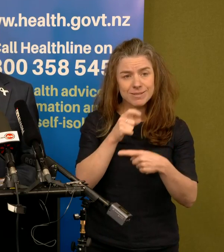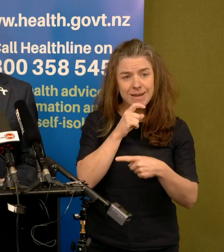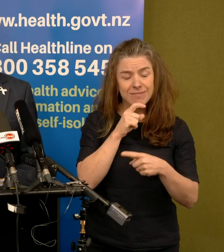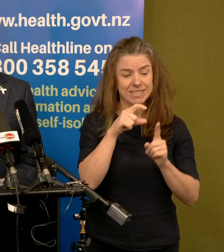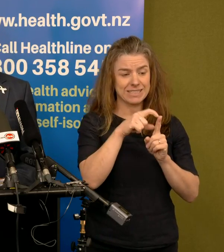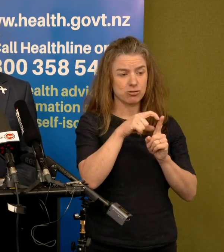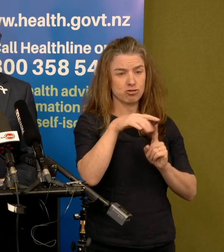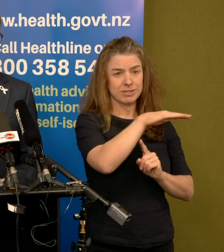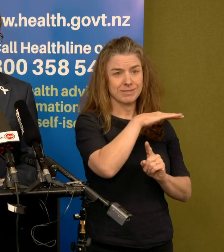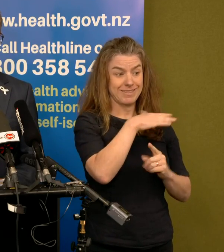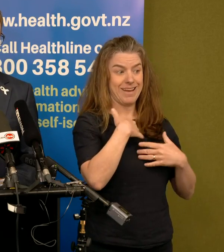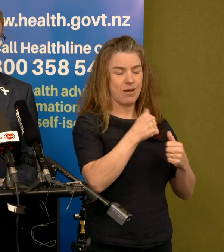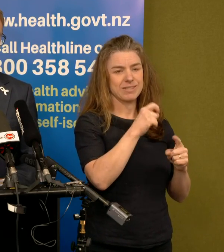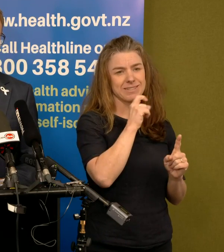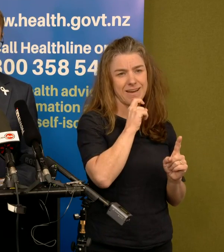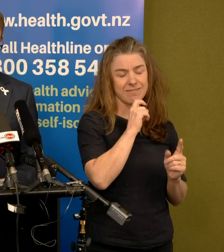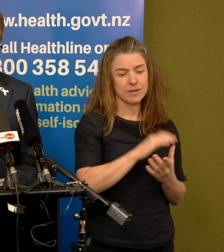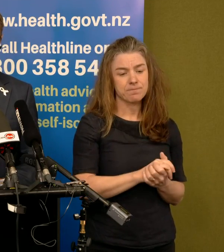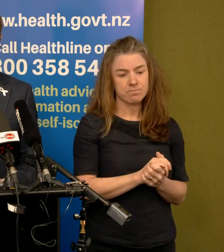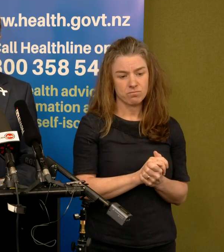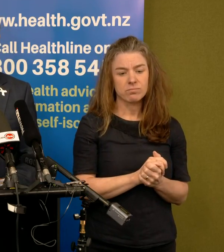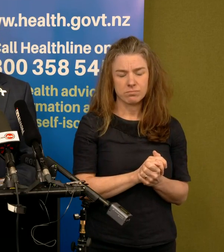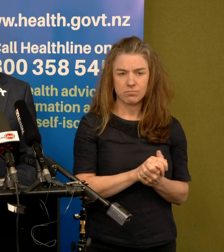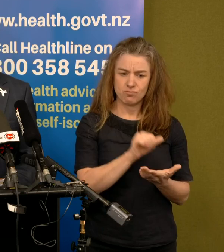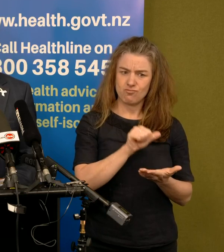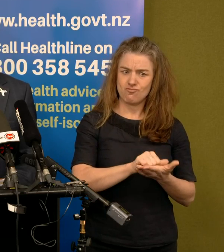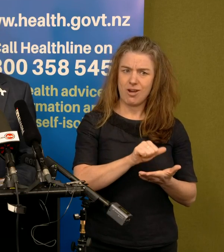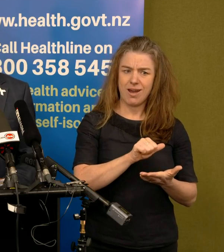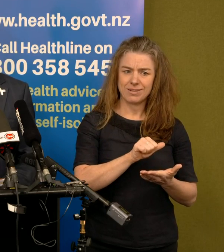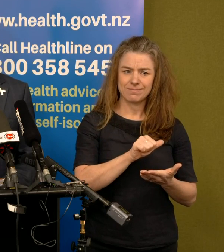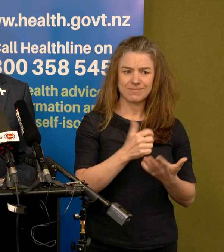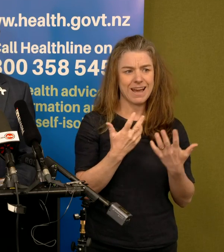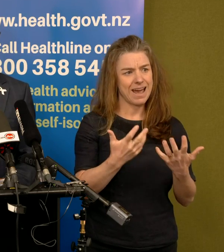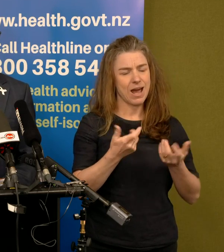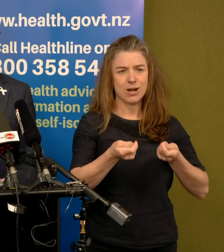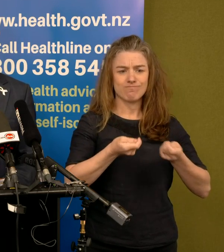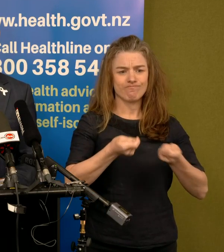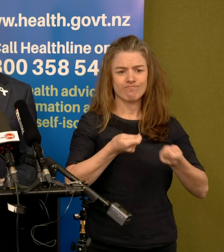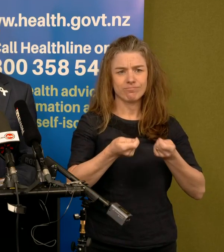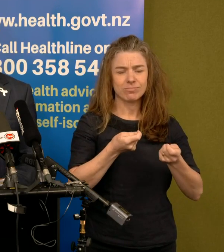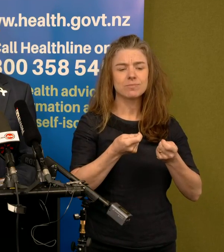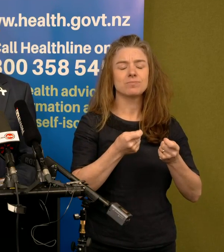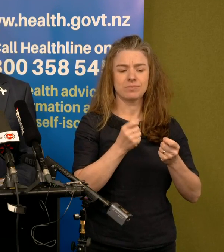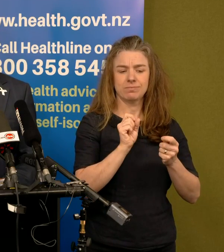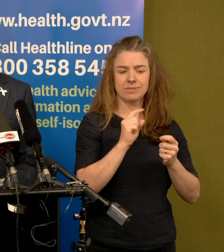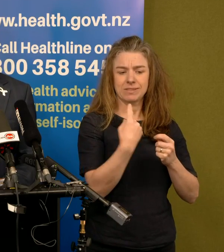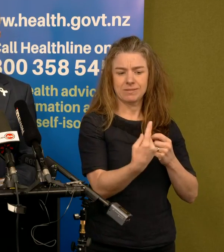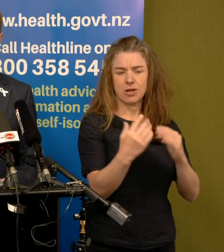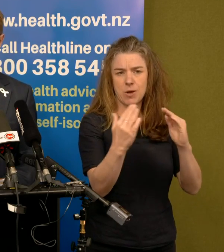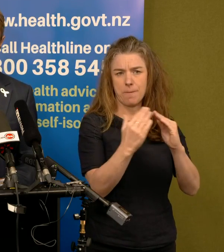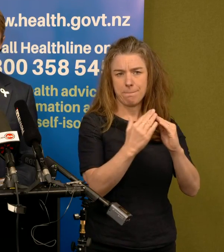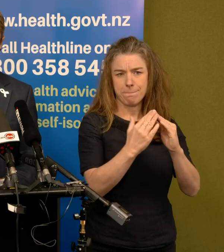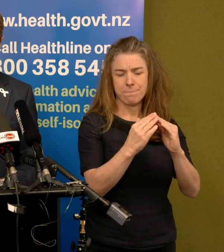And self-isolation at home is recognised as a very appropriate way for people to remain in isolation who